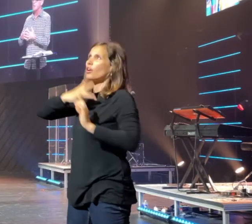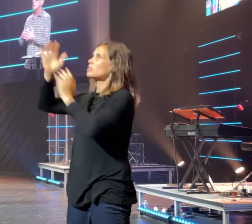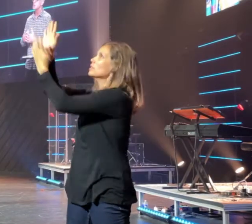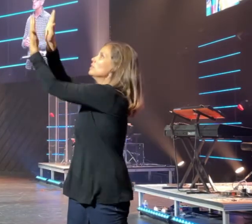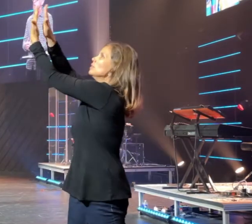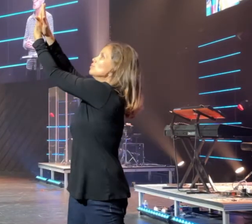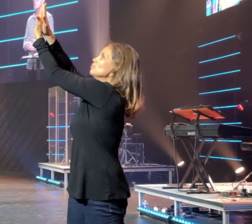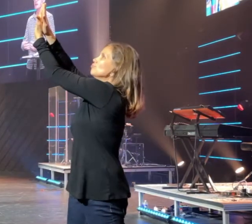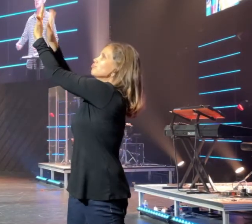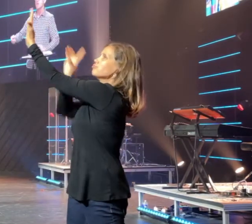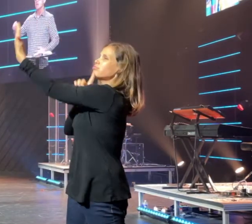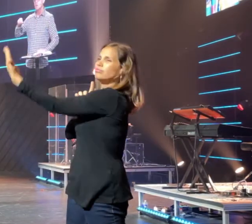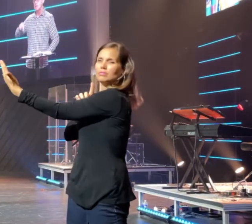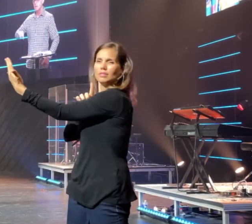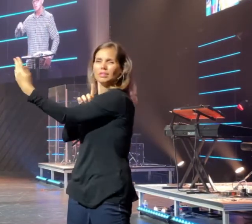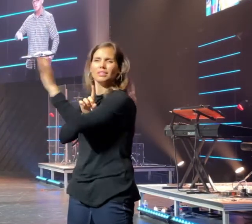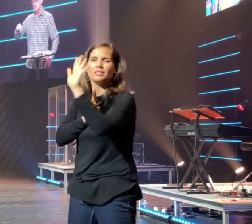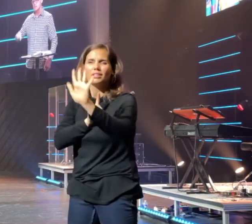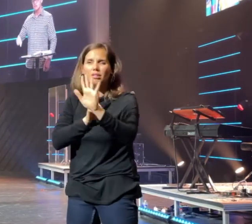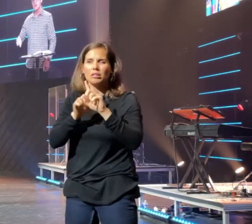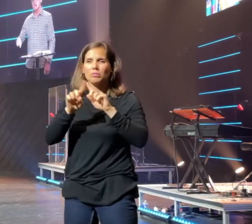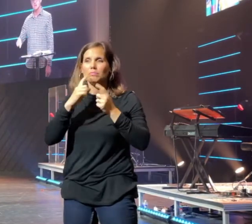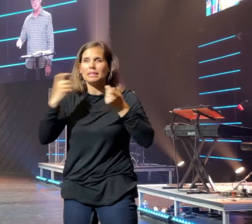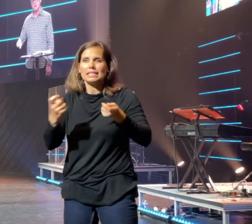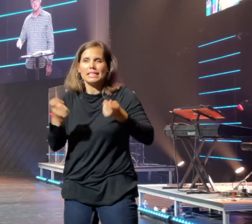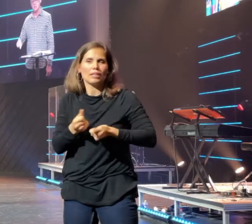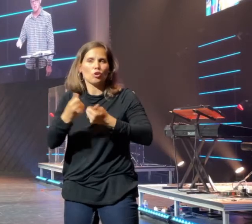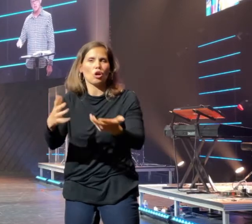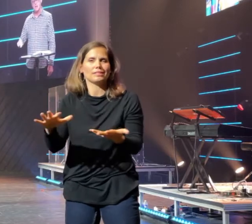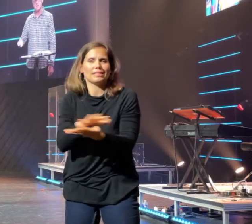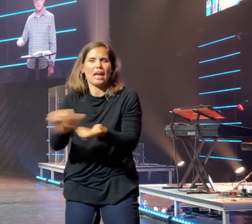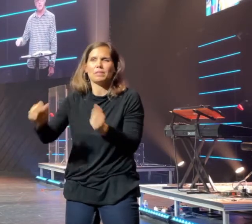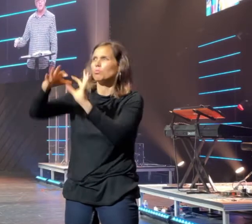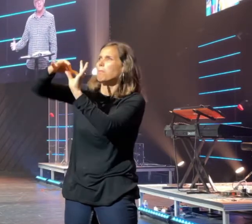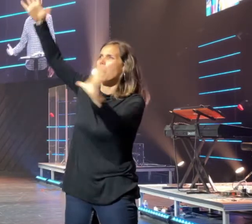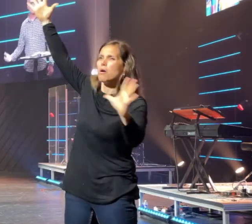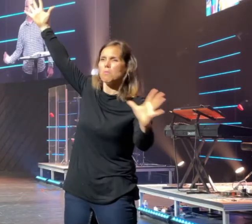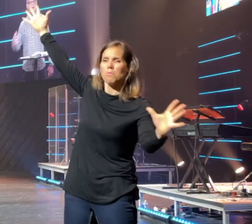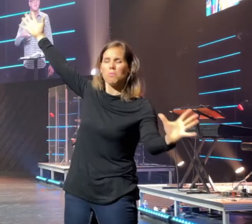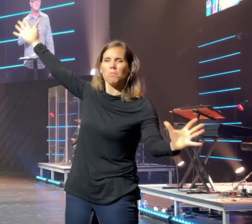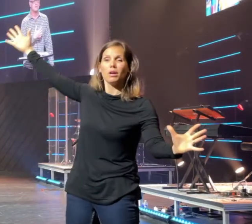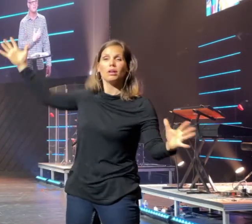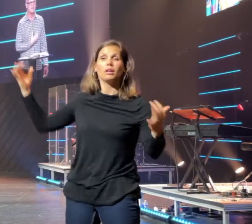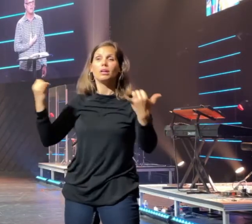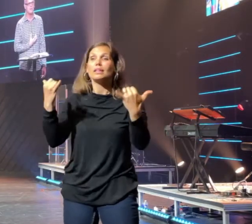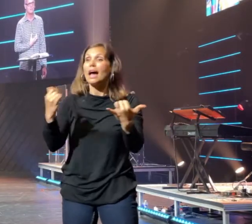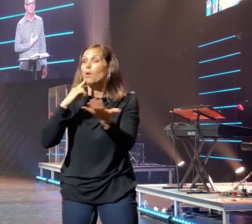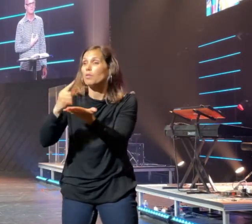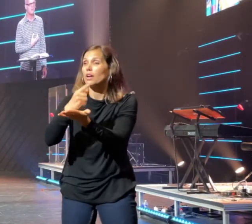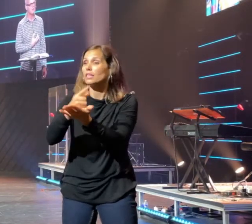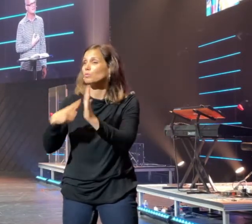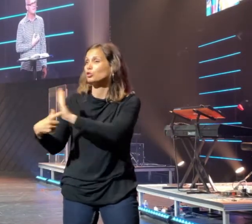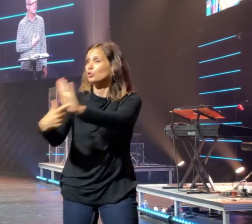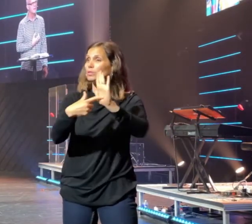that image was damaged by sin. But in Jesus Christ, this is the gospel, God is inviting the world back to himself,